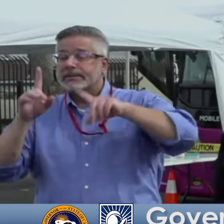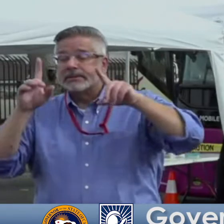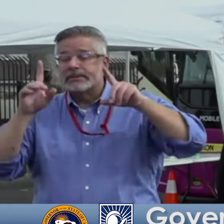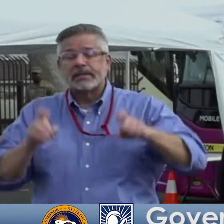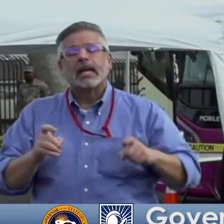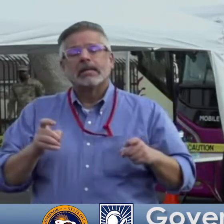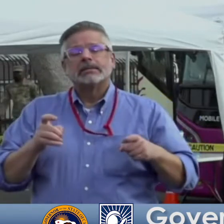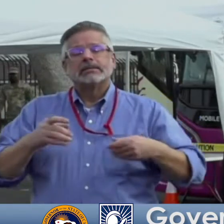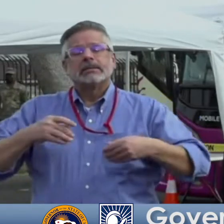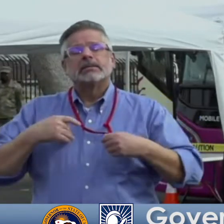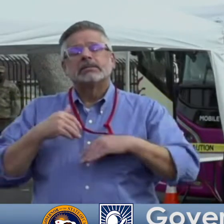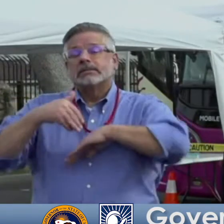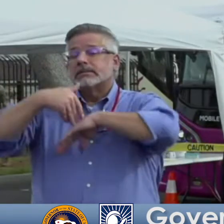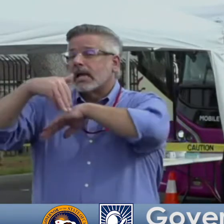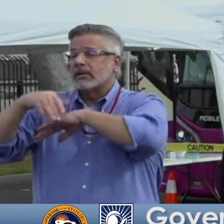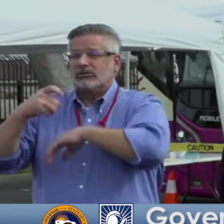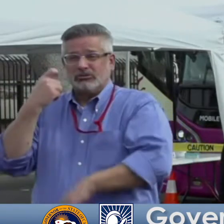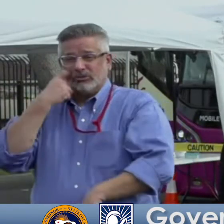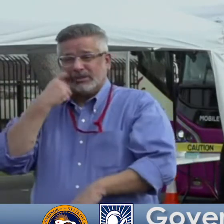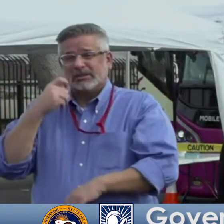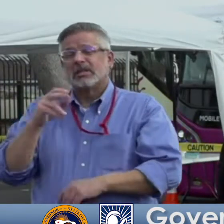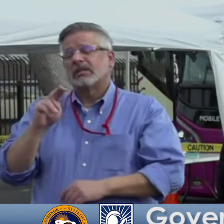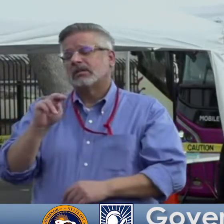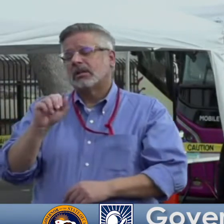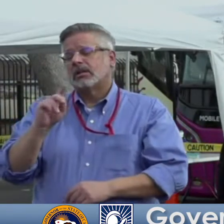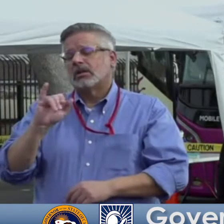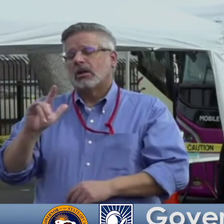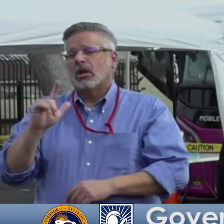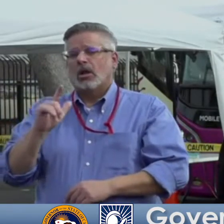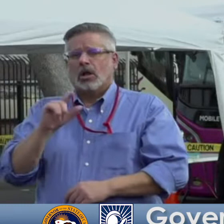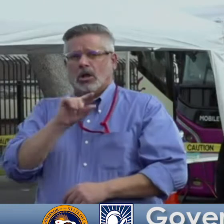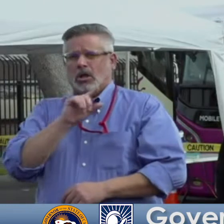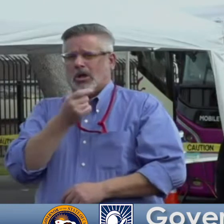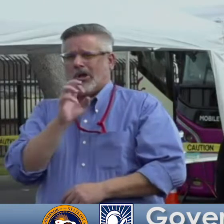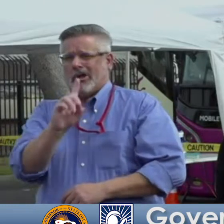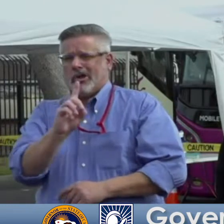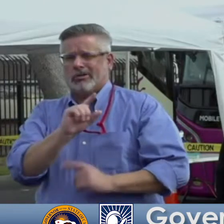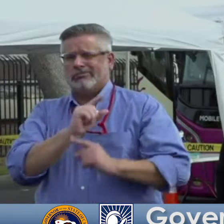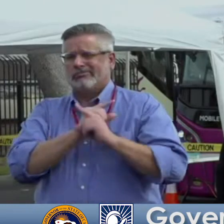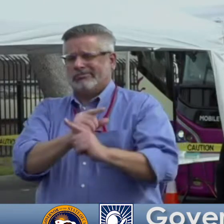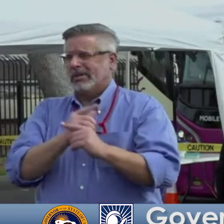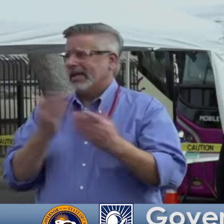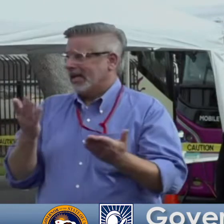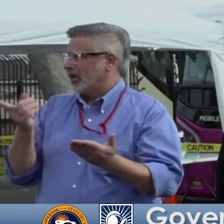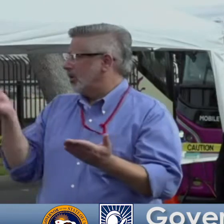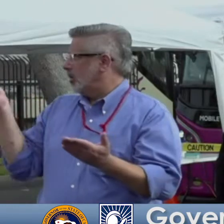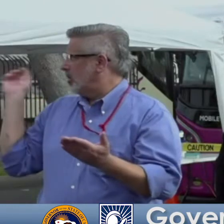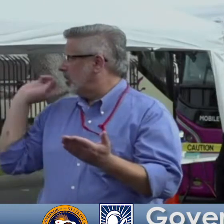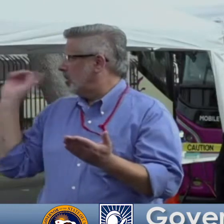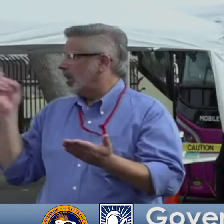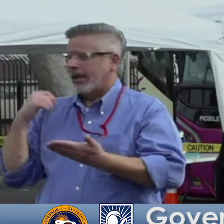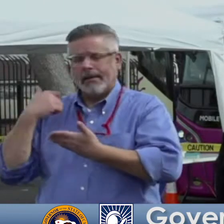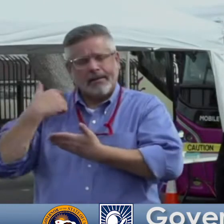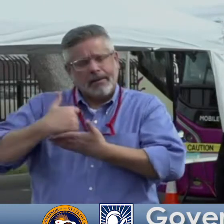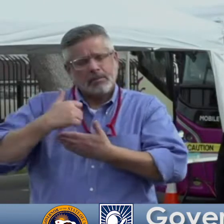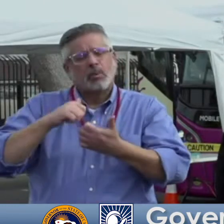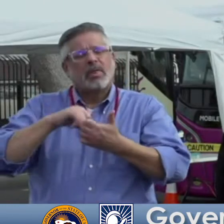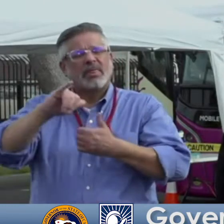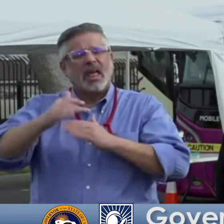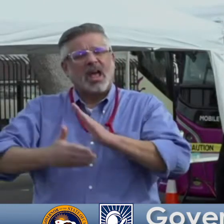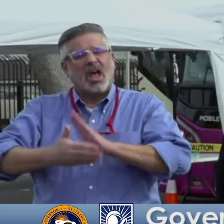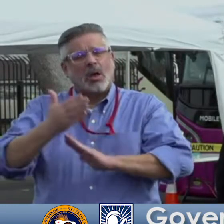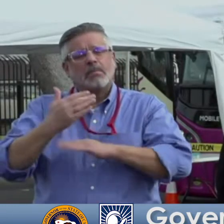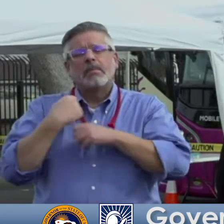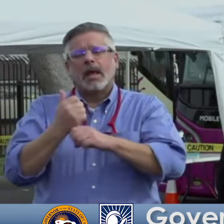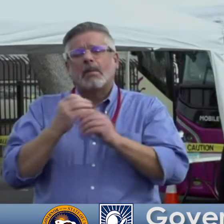we deployed recently the National Guard. You'll see a number of National Guards, men and women, behind me as well, assisting in this operation to